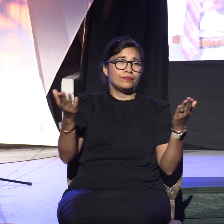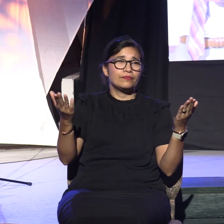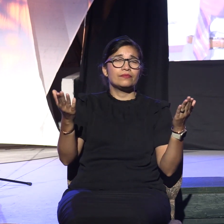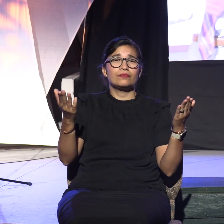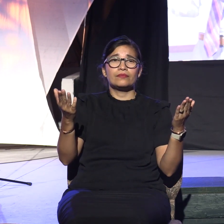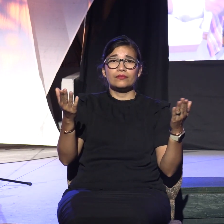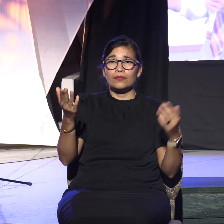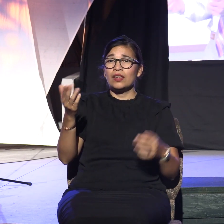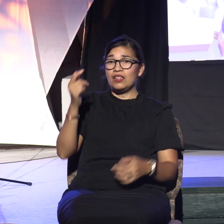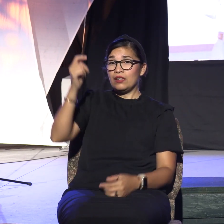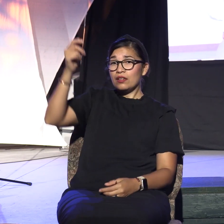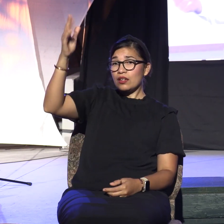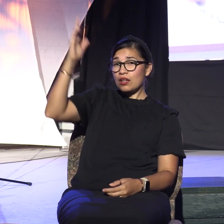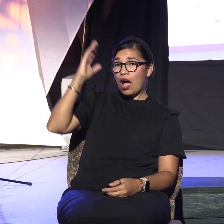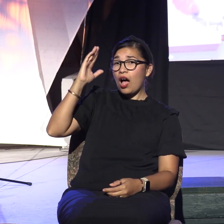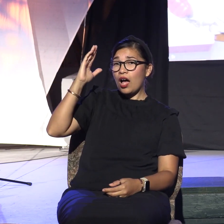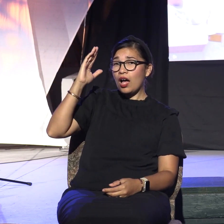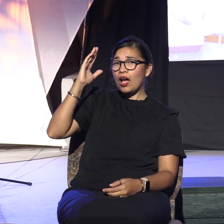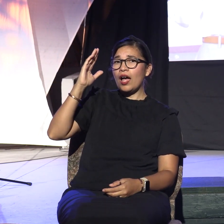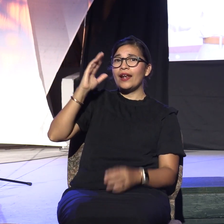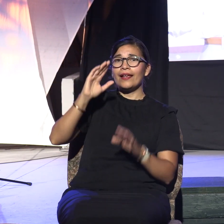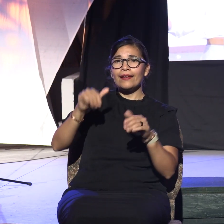live wisely.